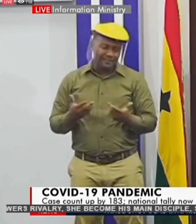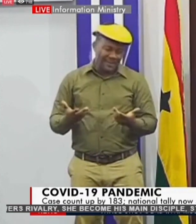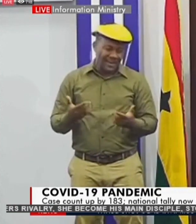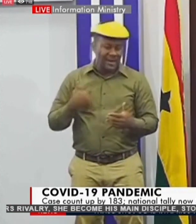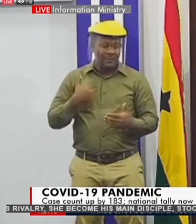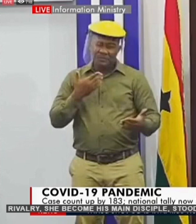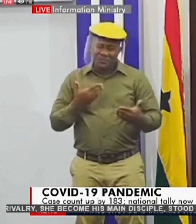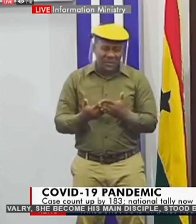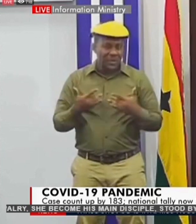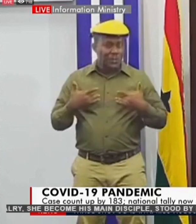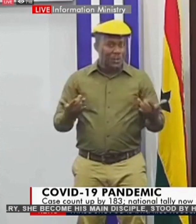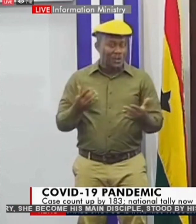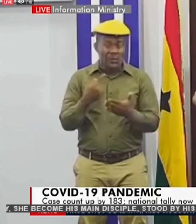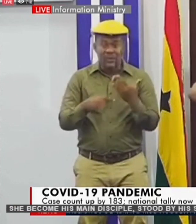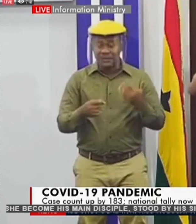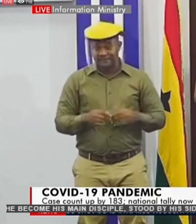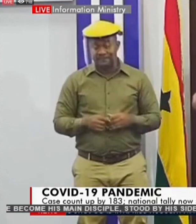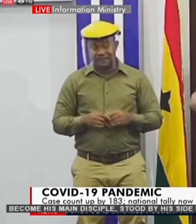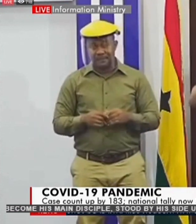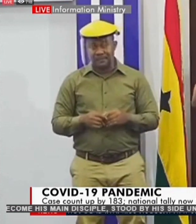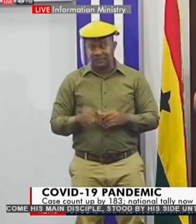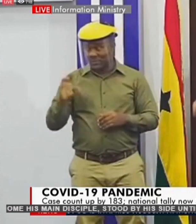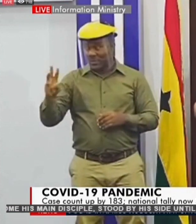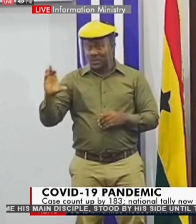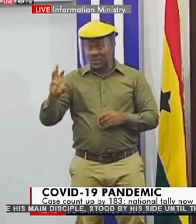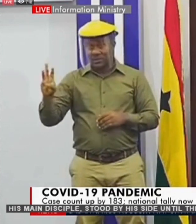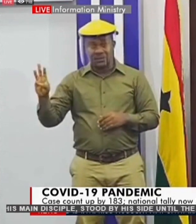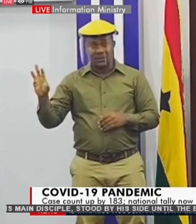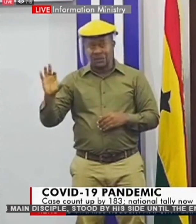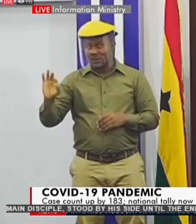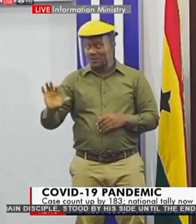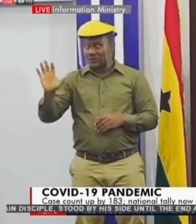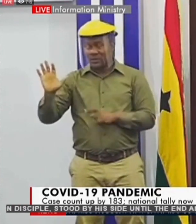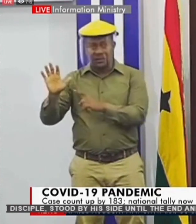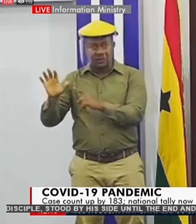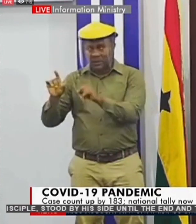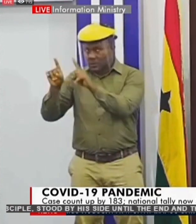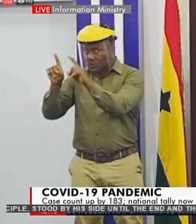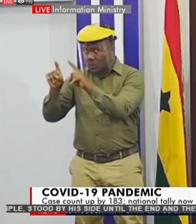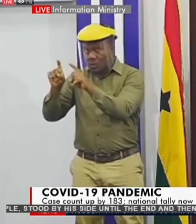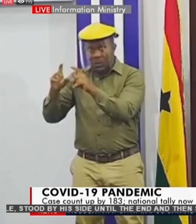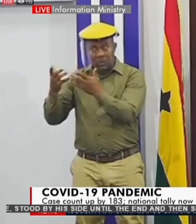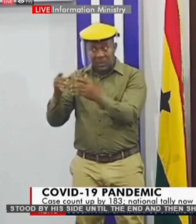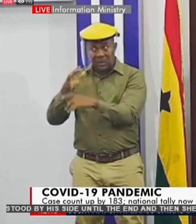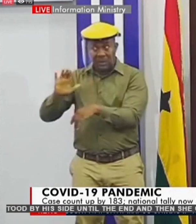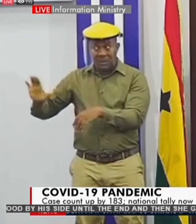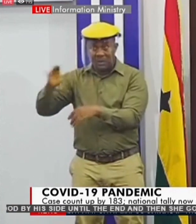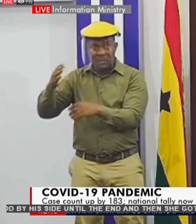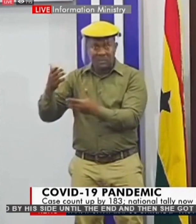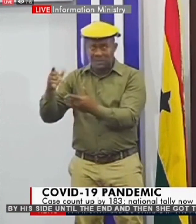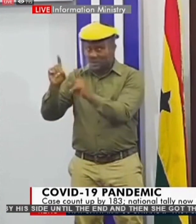that out of that 695 test results that have come so far,